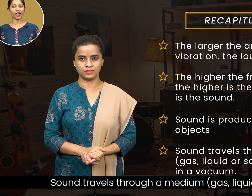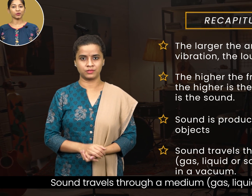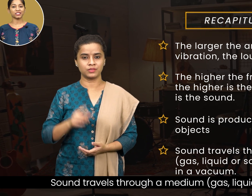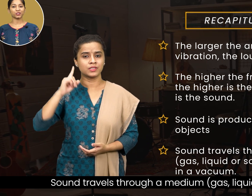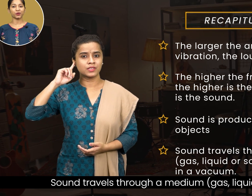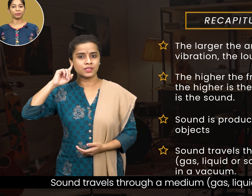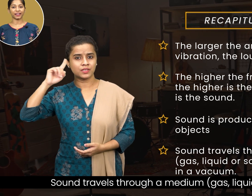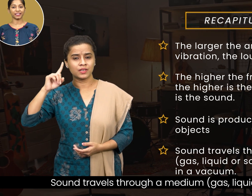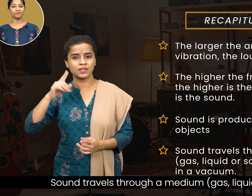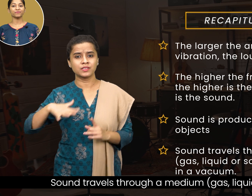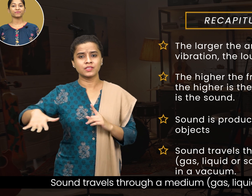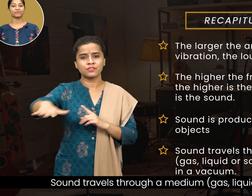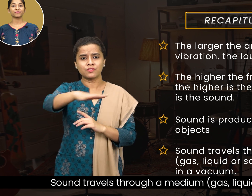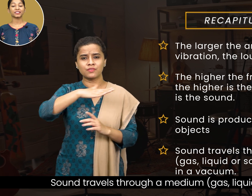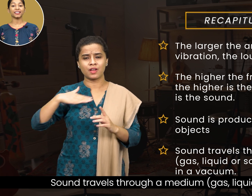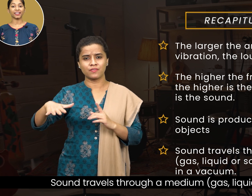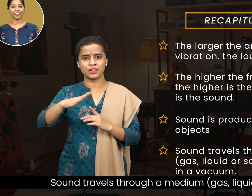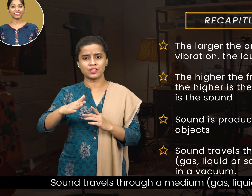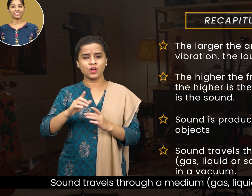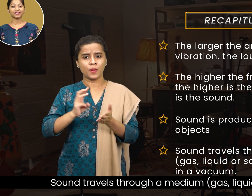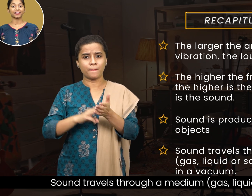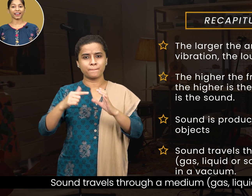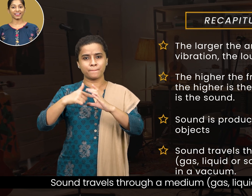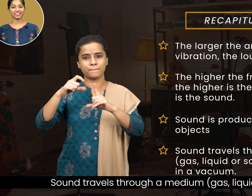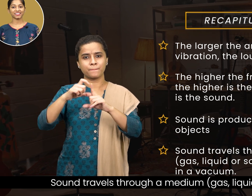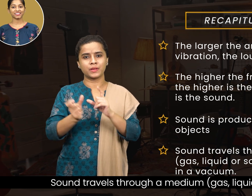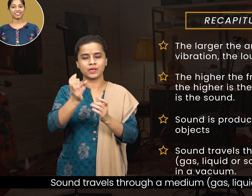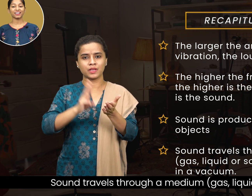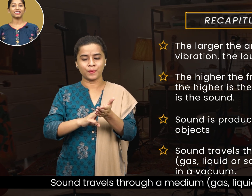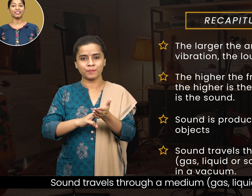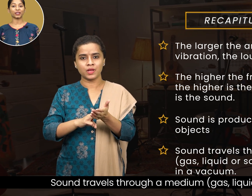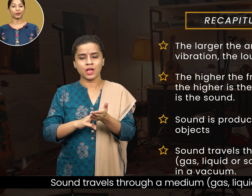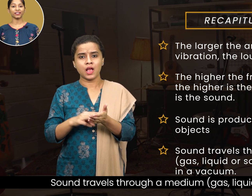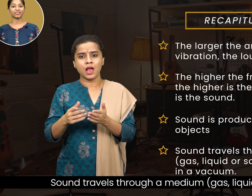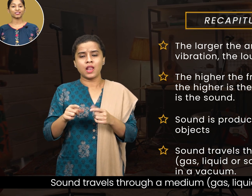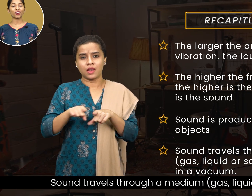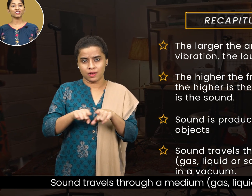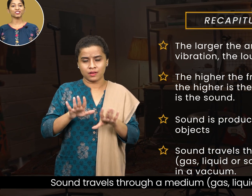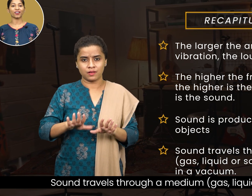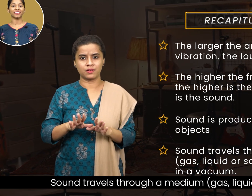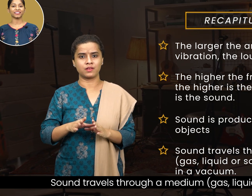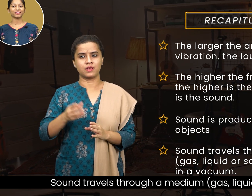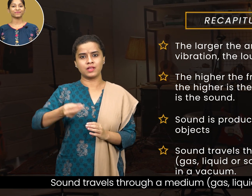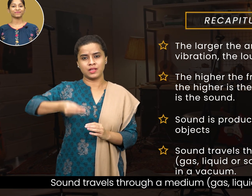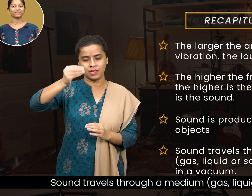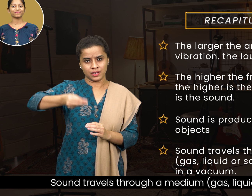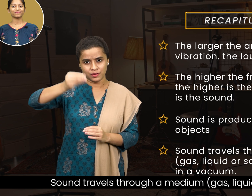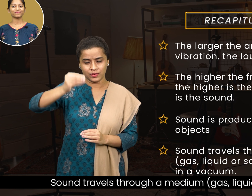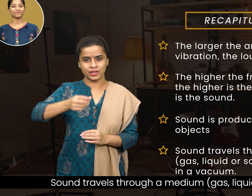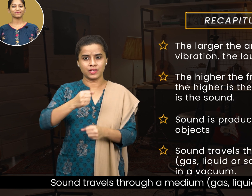Sound travels through a medium like gas, liquid or solid.